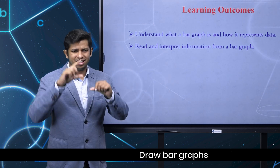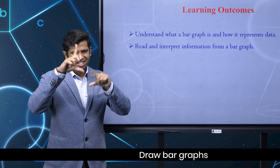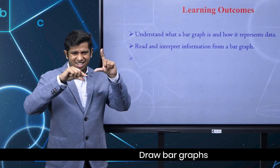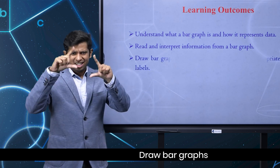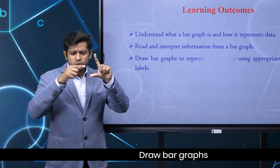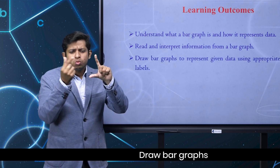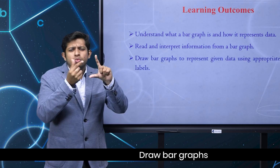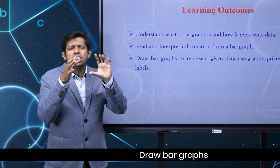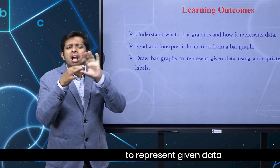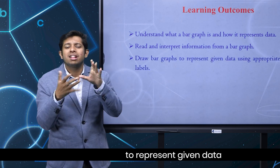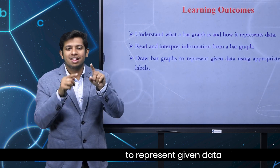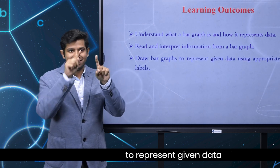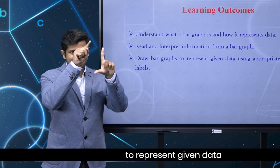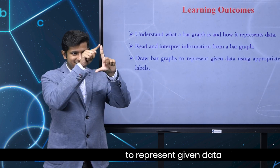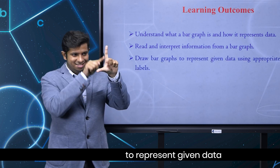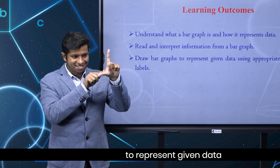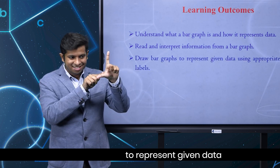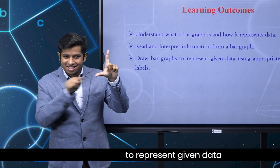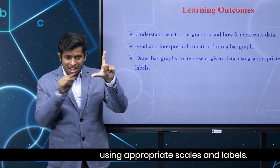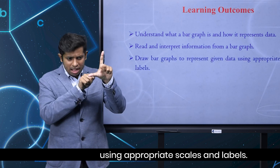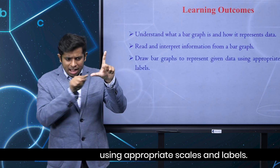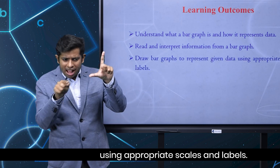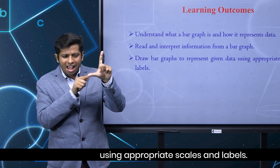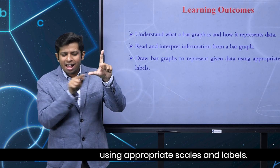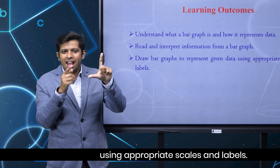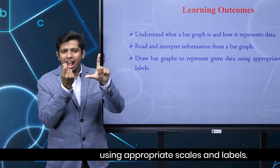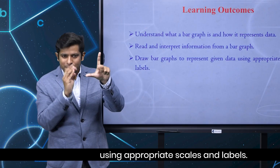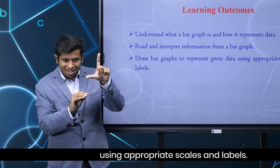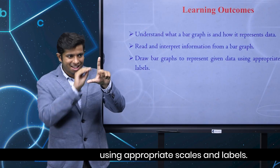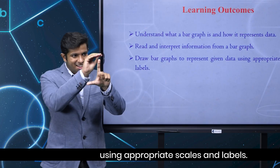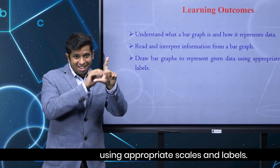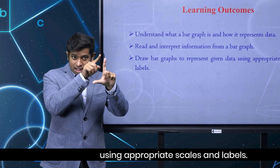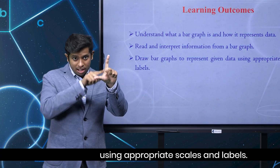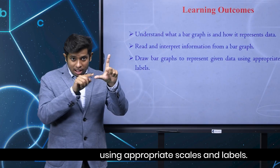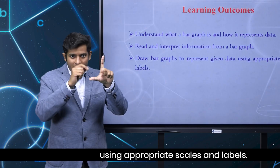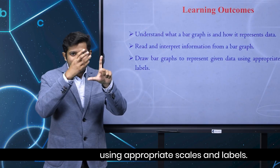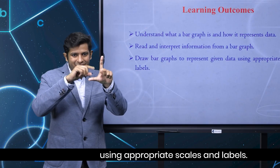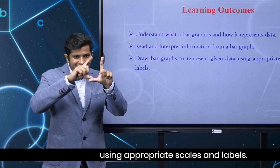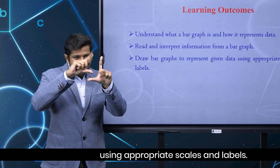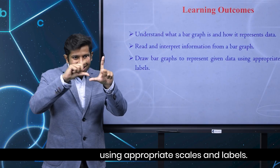Draw bar graphs to represent given data using appropriate scales and labels.